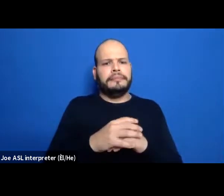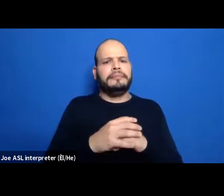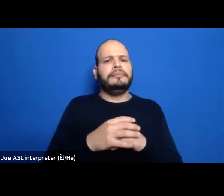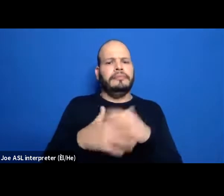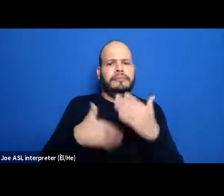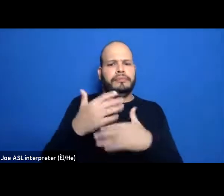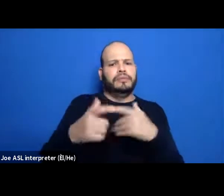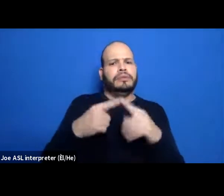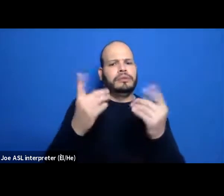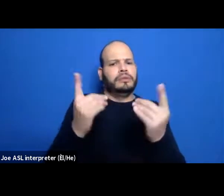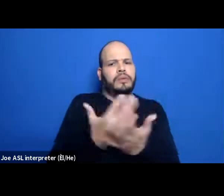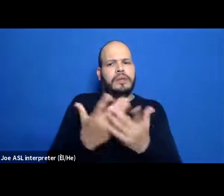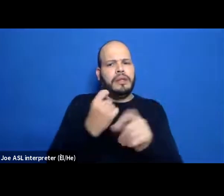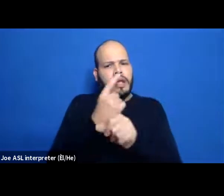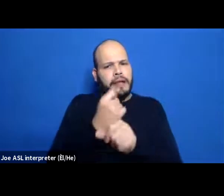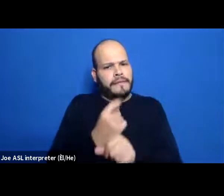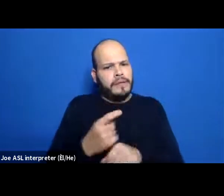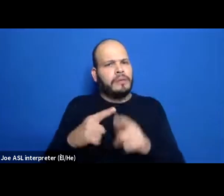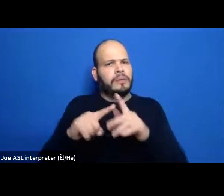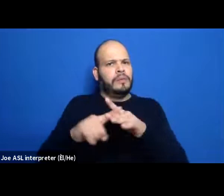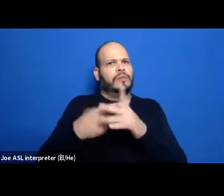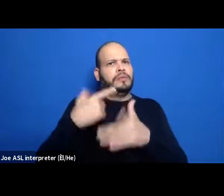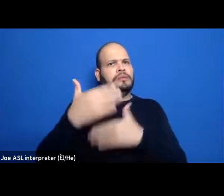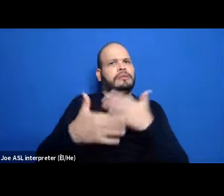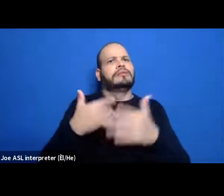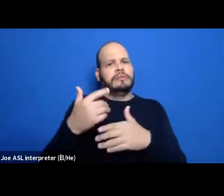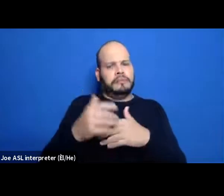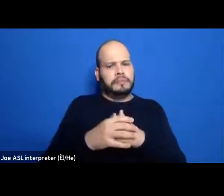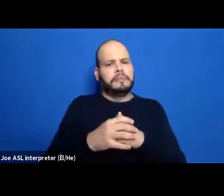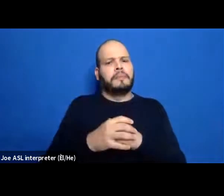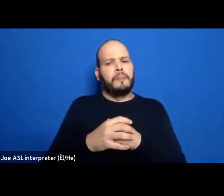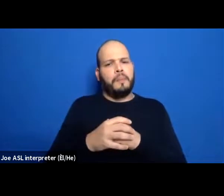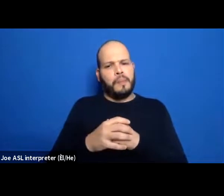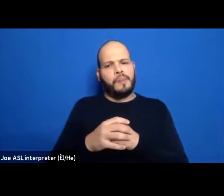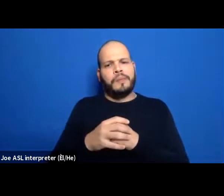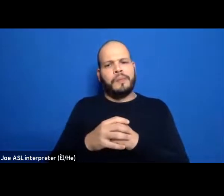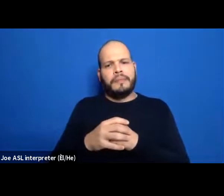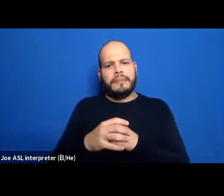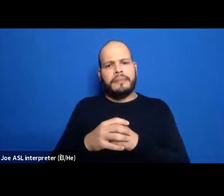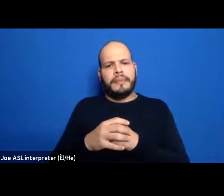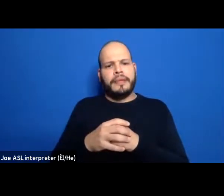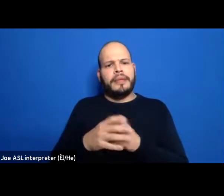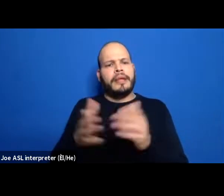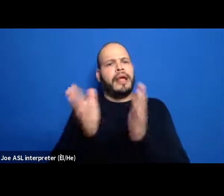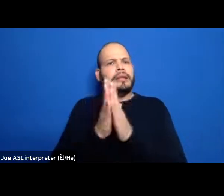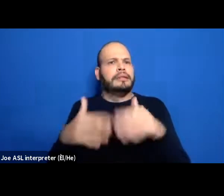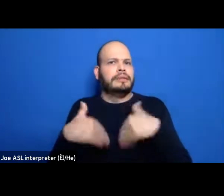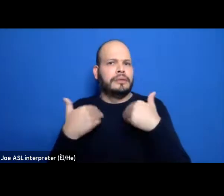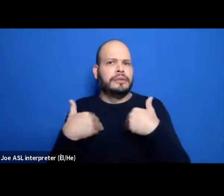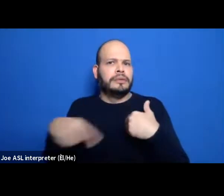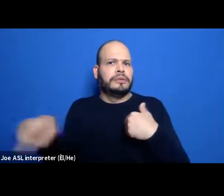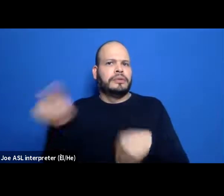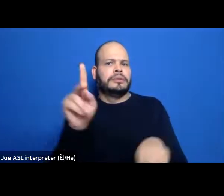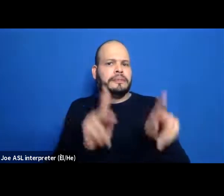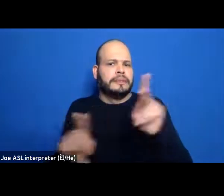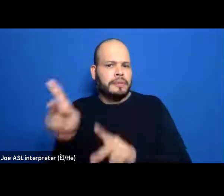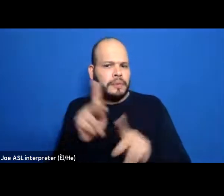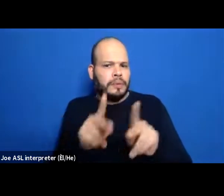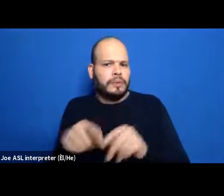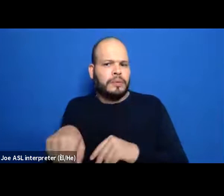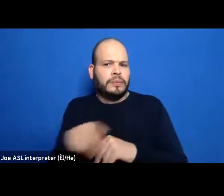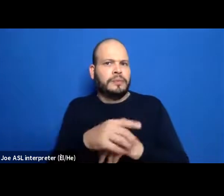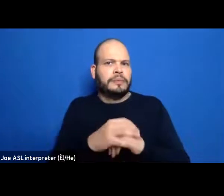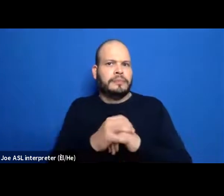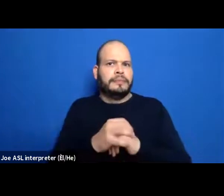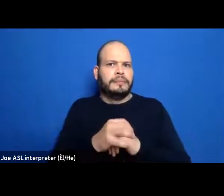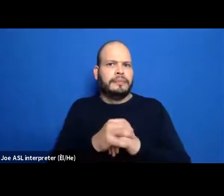that on, that this is something that I inherited as well, is asking young people, who is a loved one that has passed